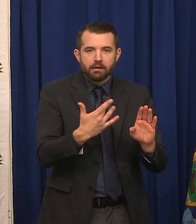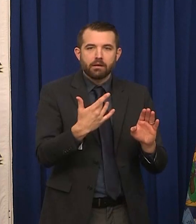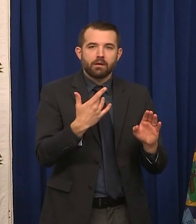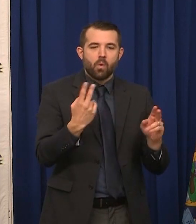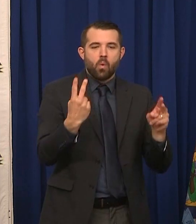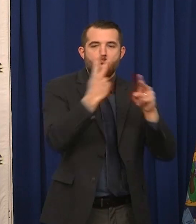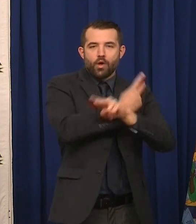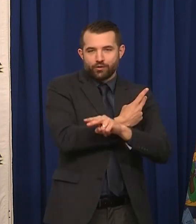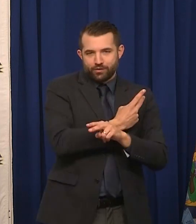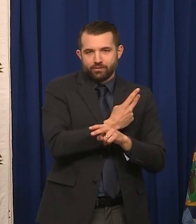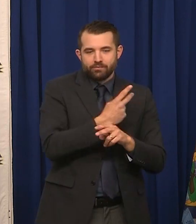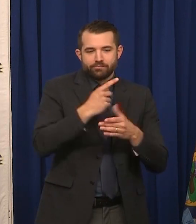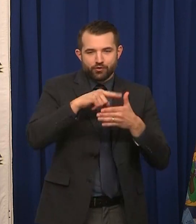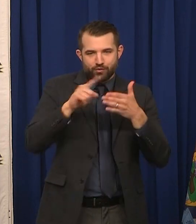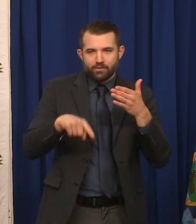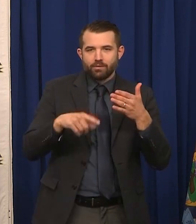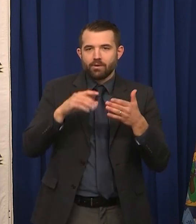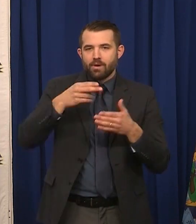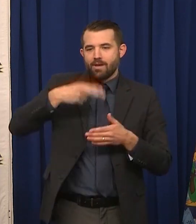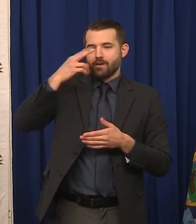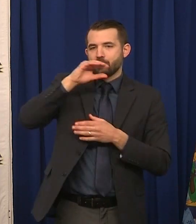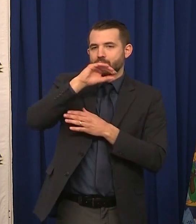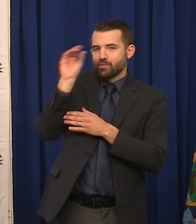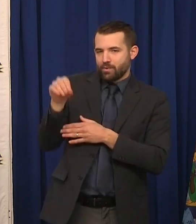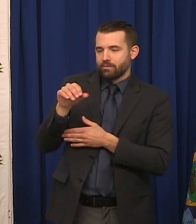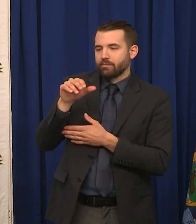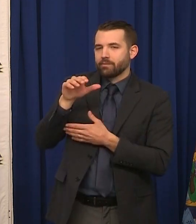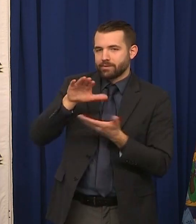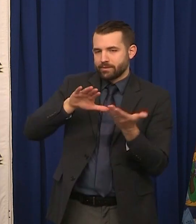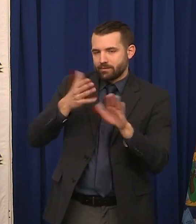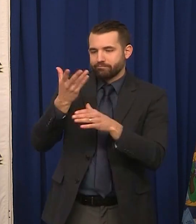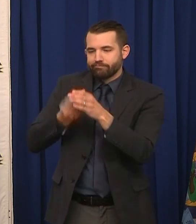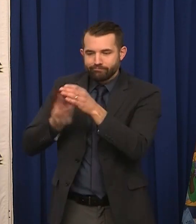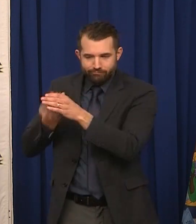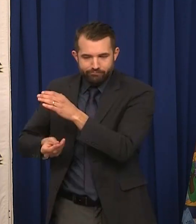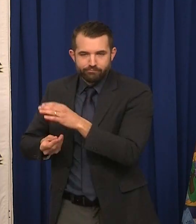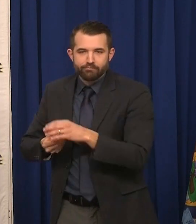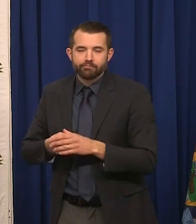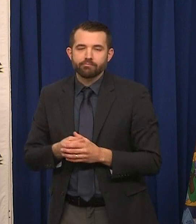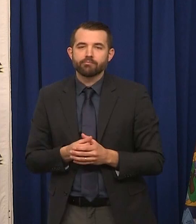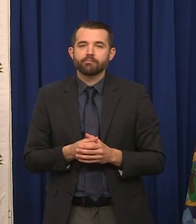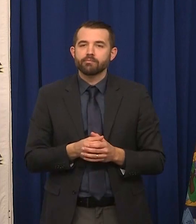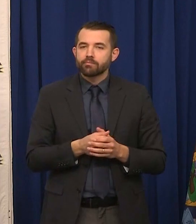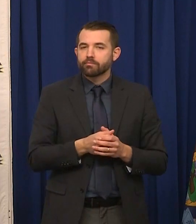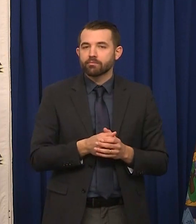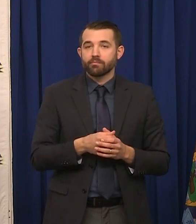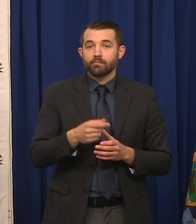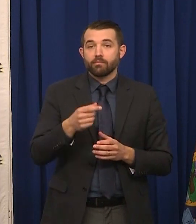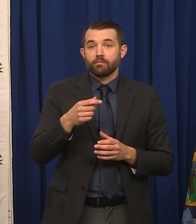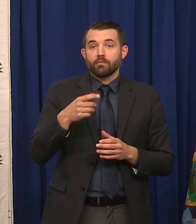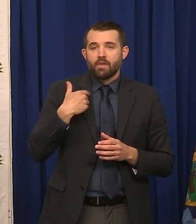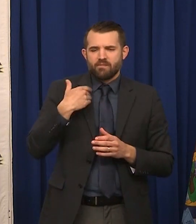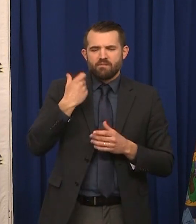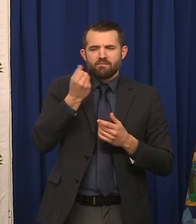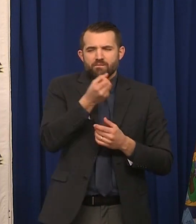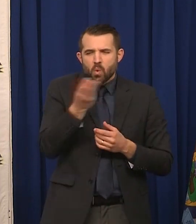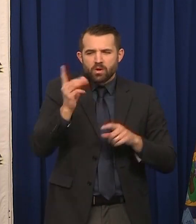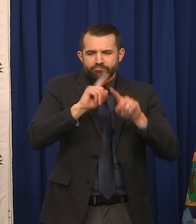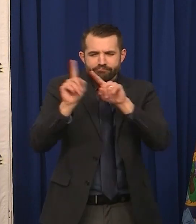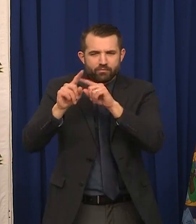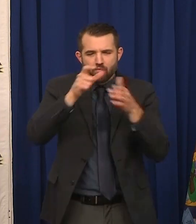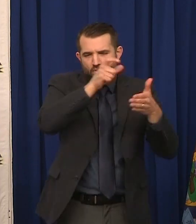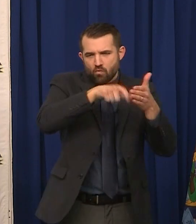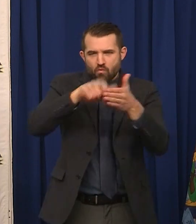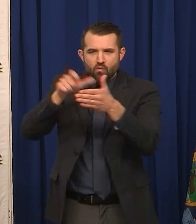different studies. And so I'm not going to quote any particular one, but the range of mortality in those individuals